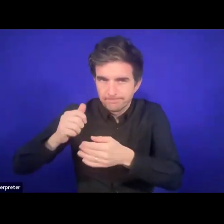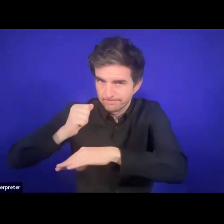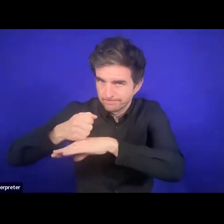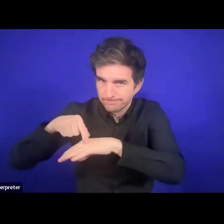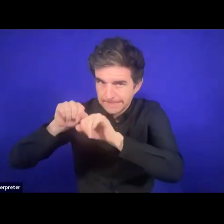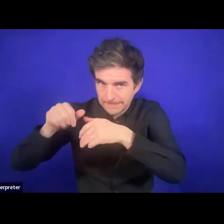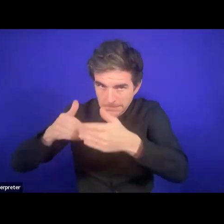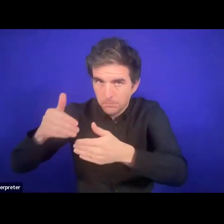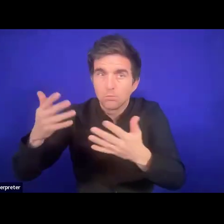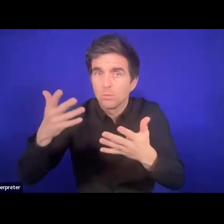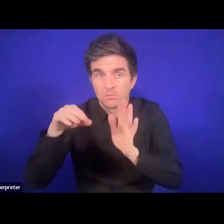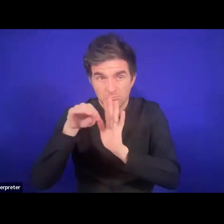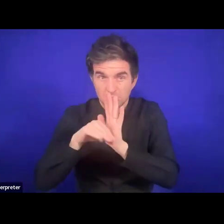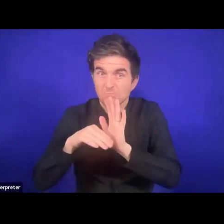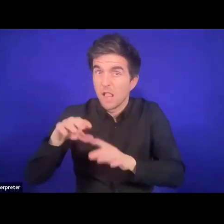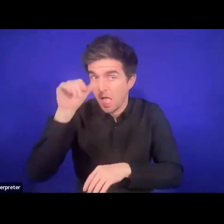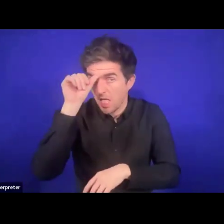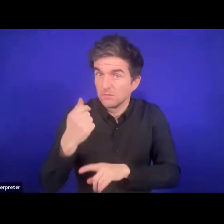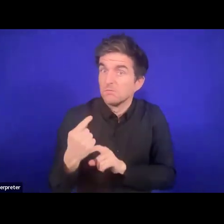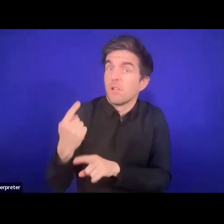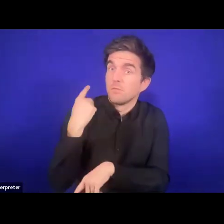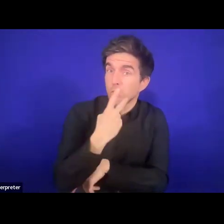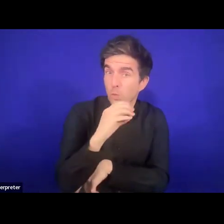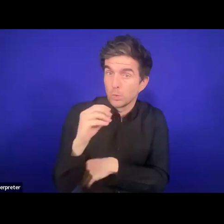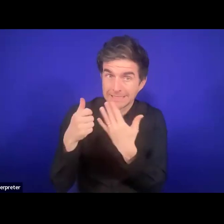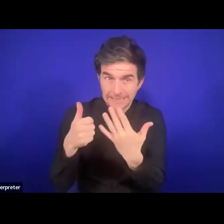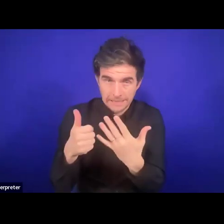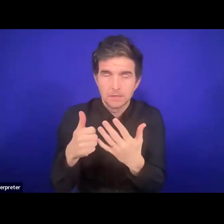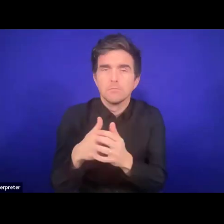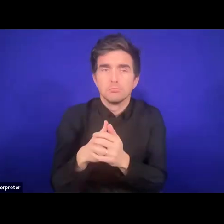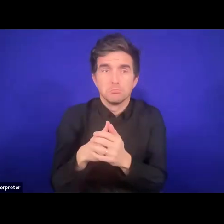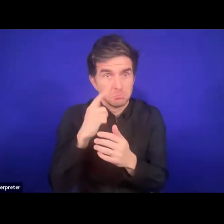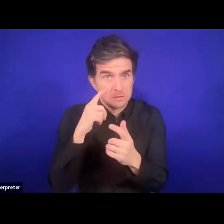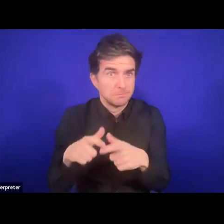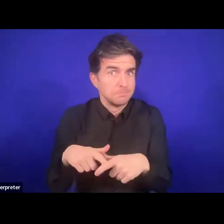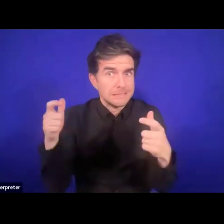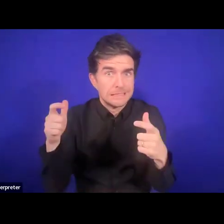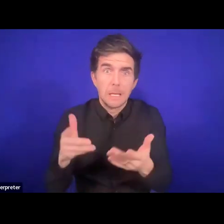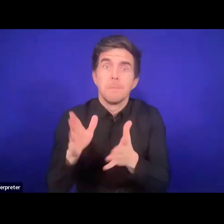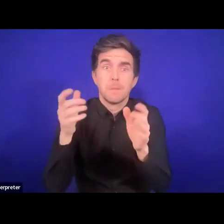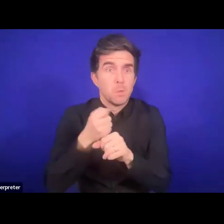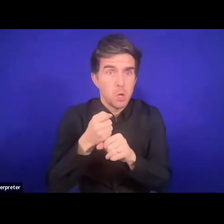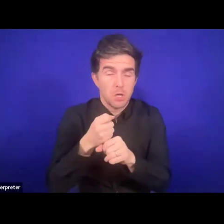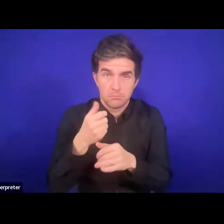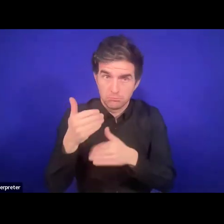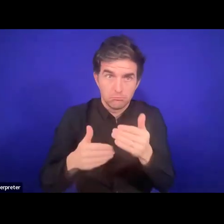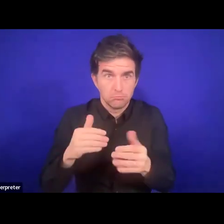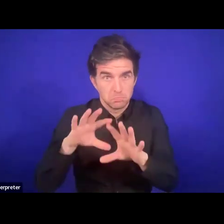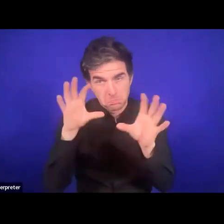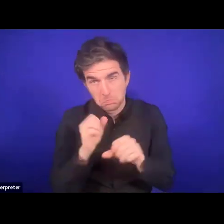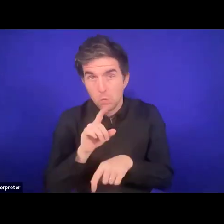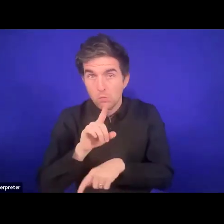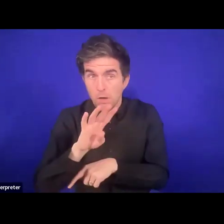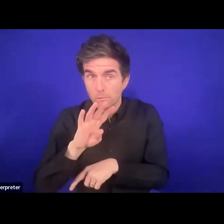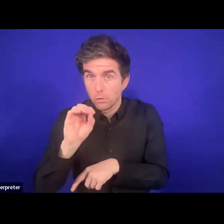140 million registered families and spends 8 to 10 billion euros a year. I think when we talk about